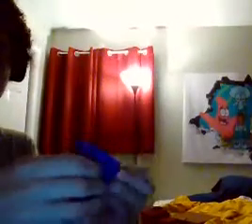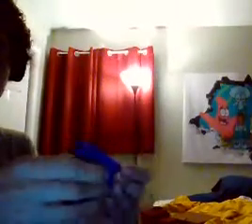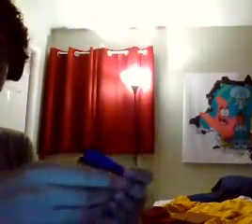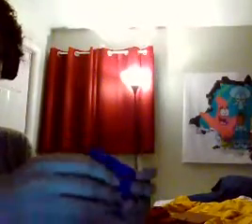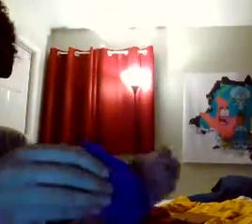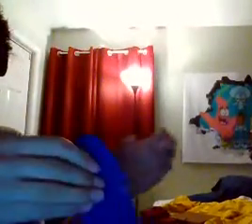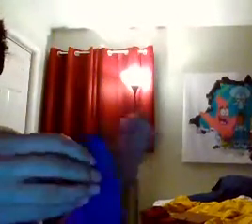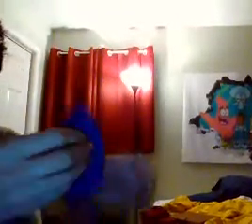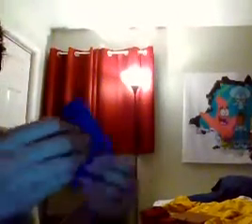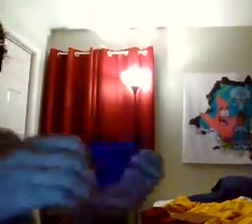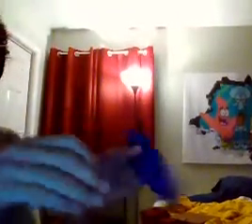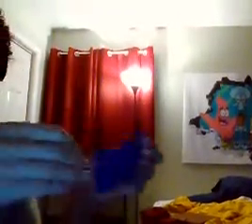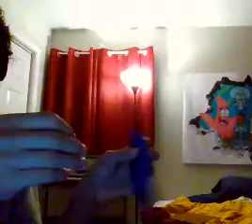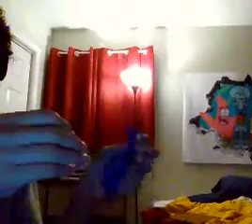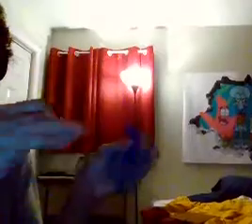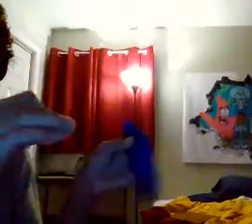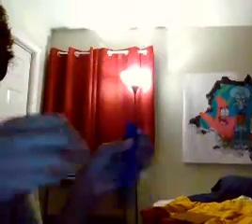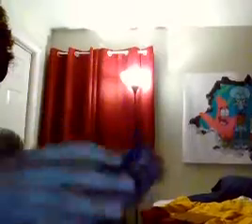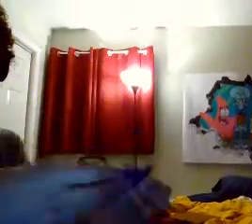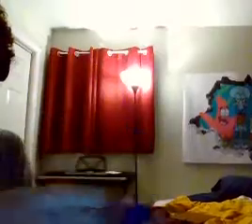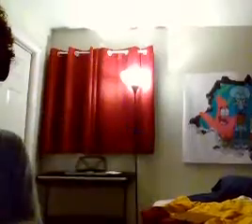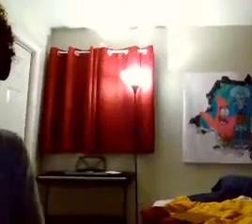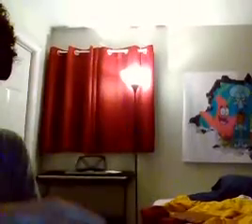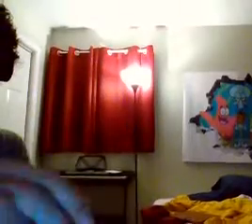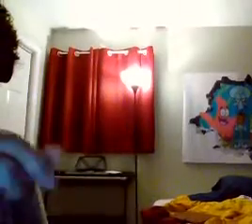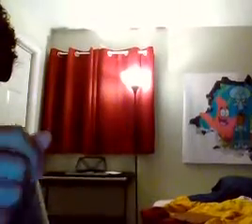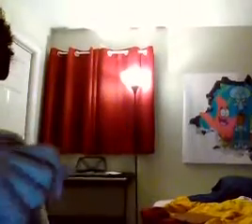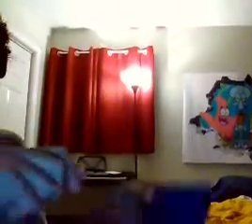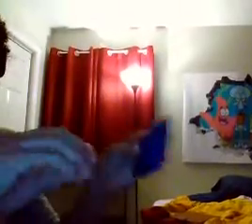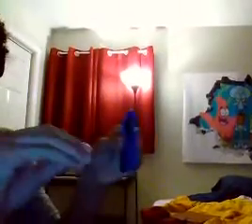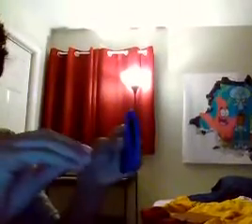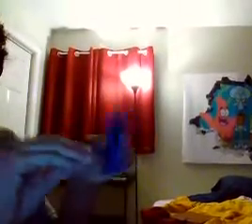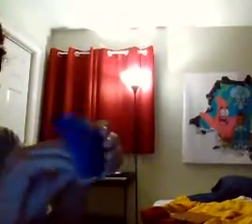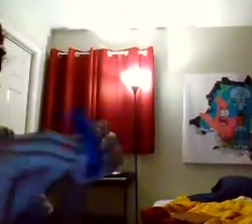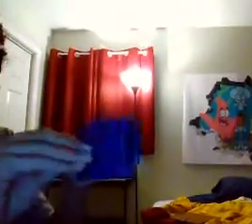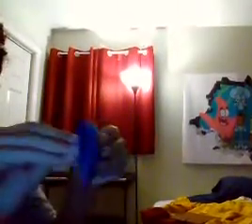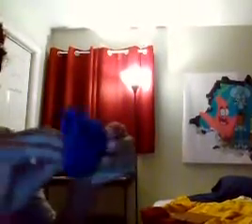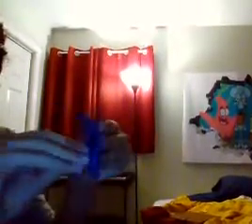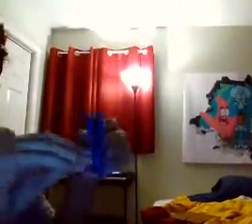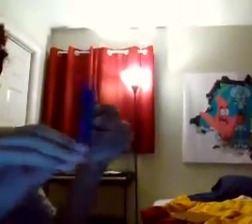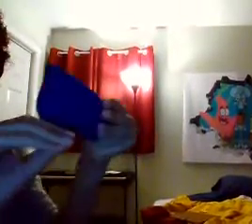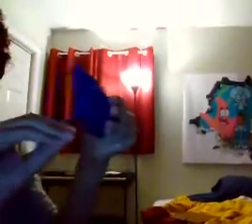He didn't remember it. No. Now he remembered it. And looked at this. He stared at it